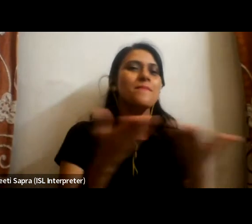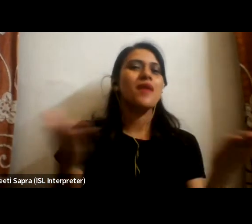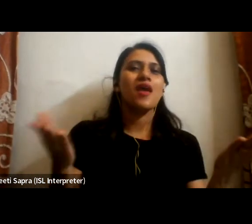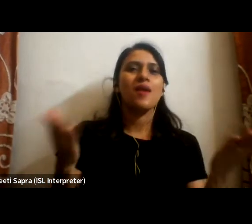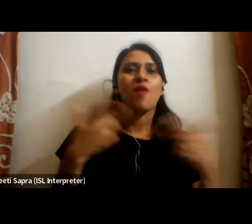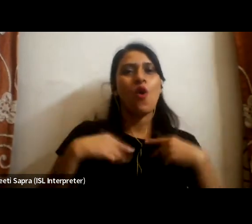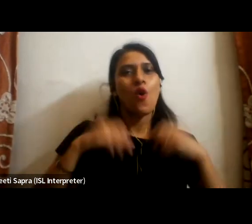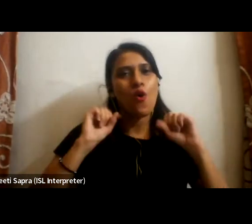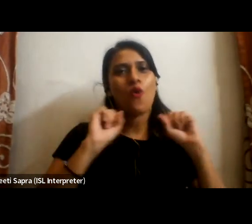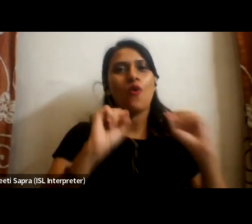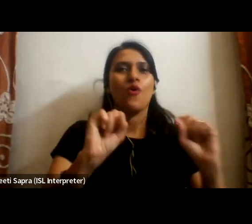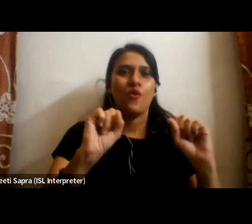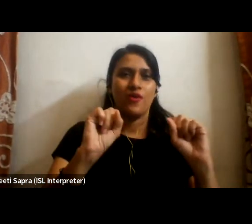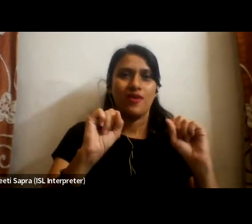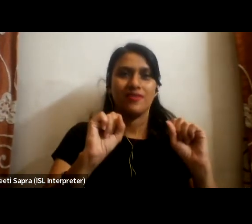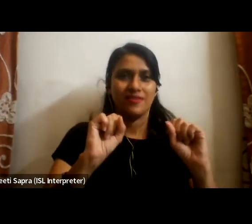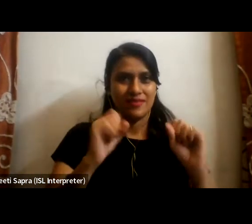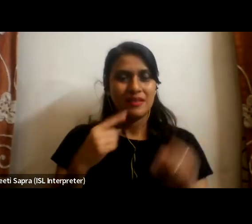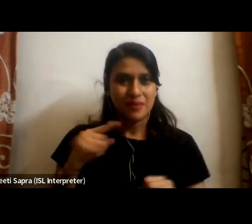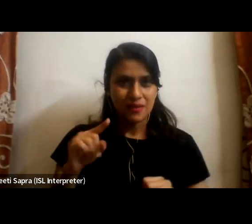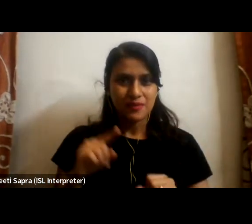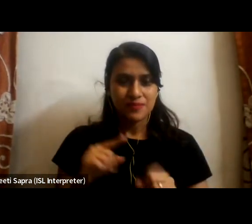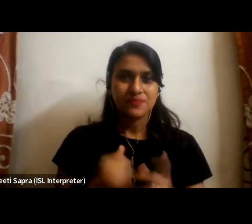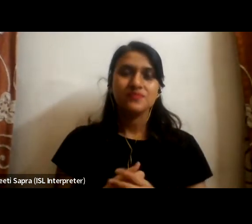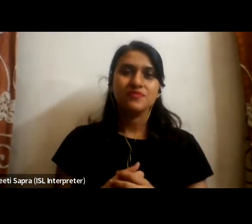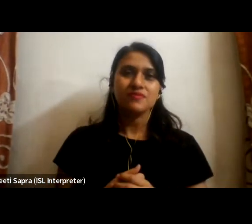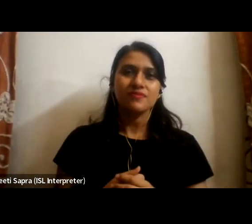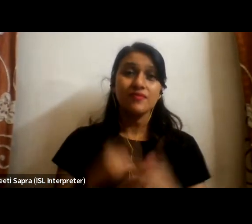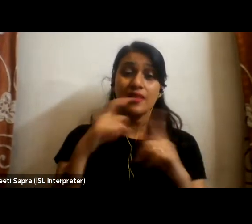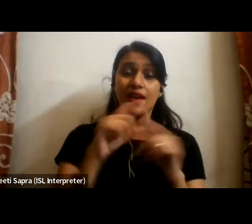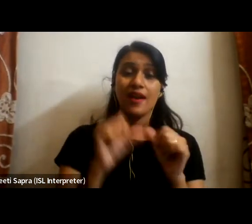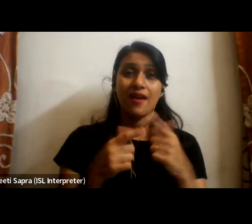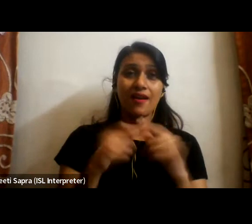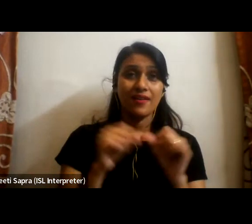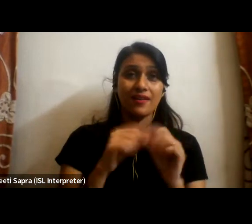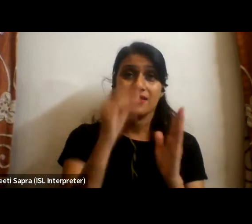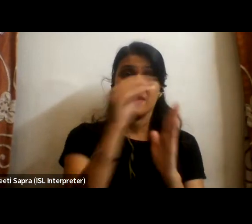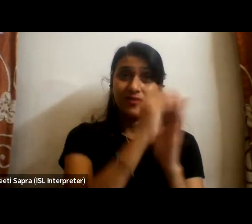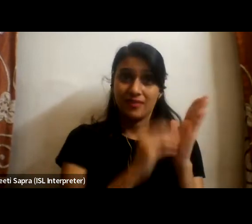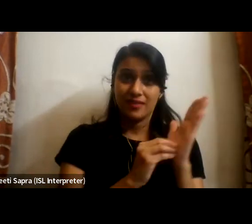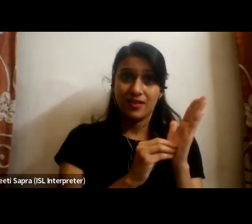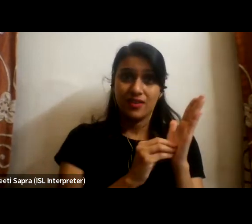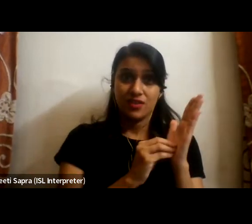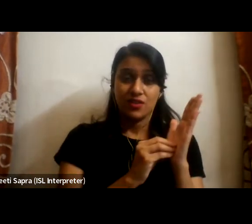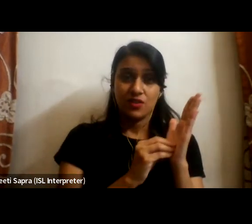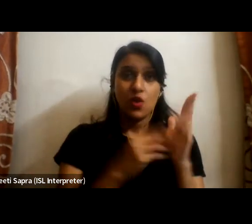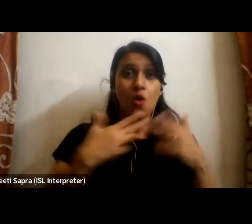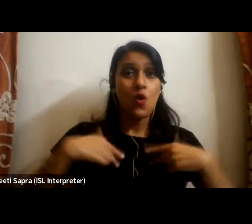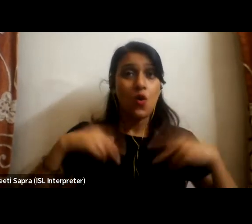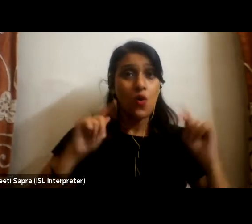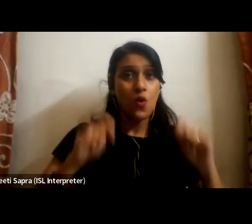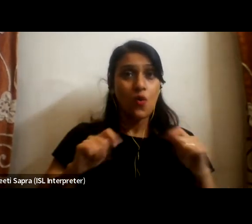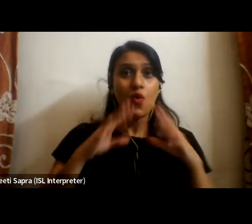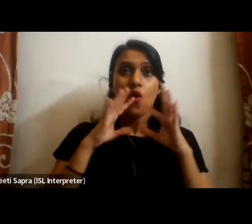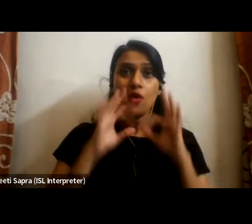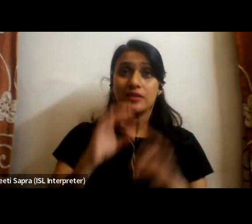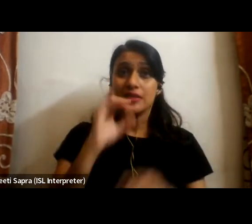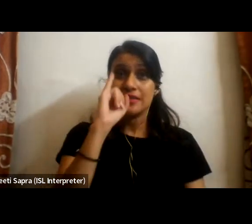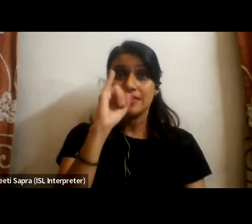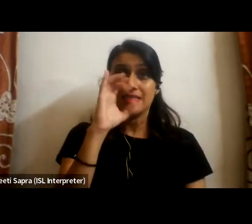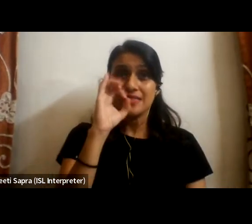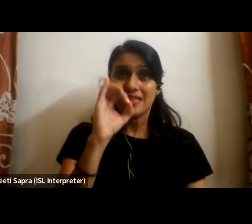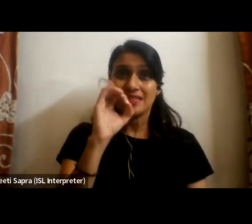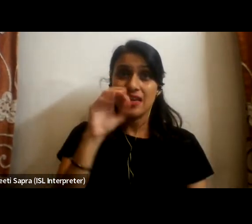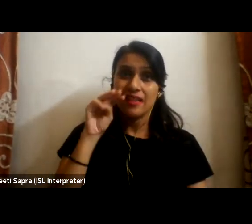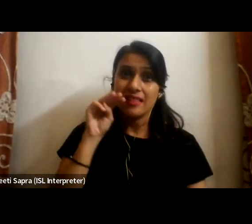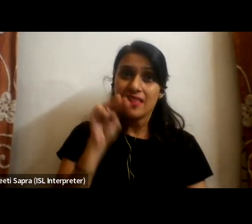You lay down the basic data with respect to that, which is that the court is actually entertaining 60,000 cases every